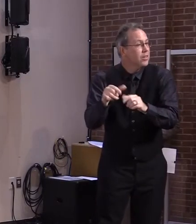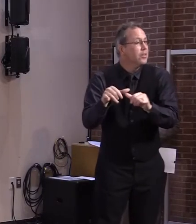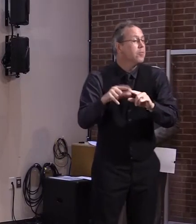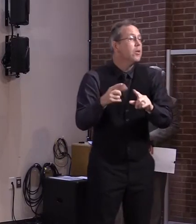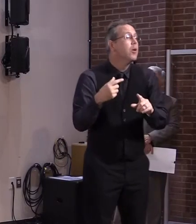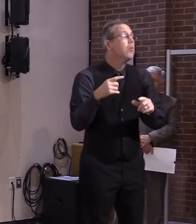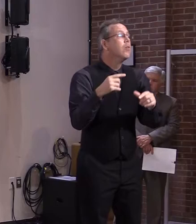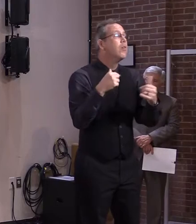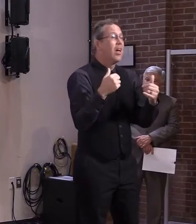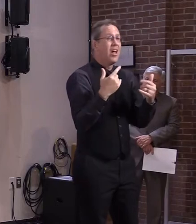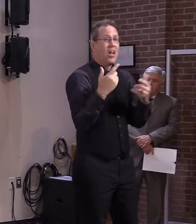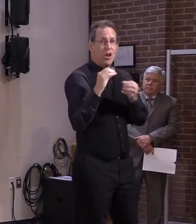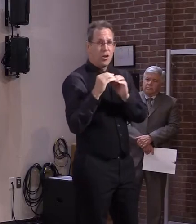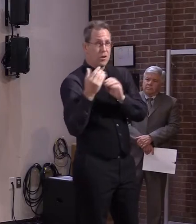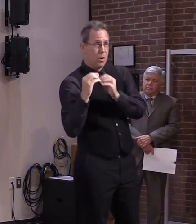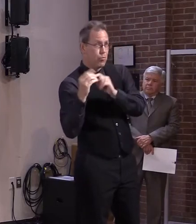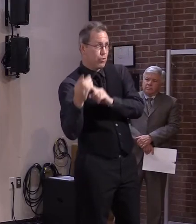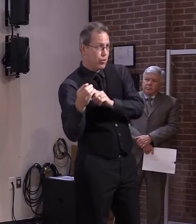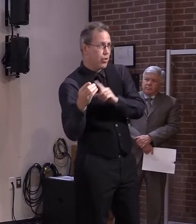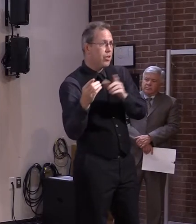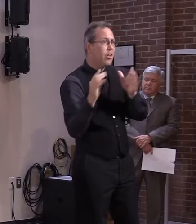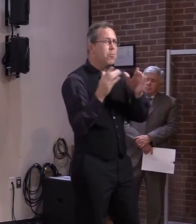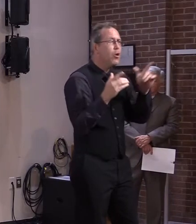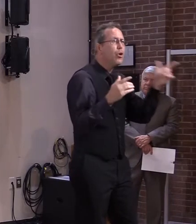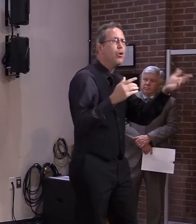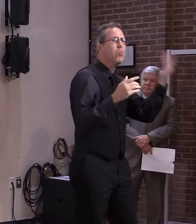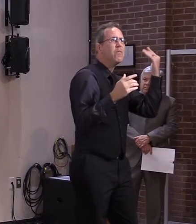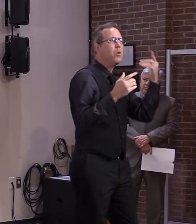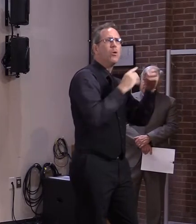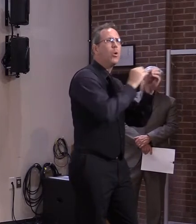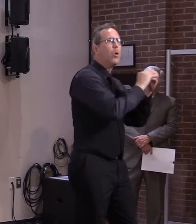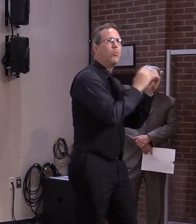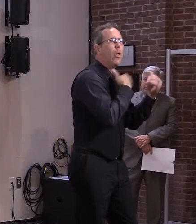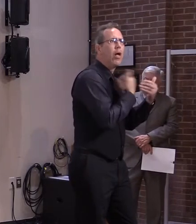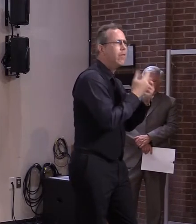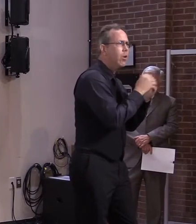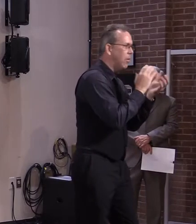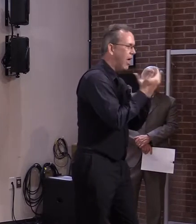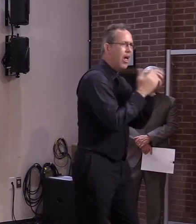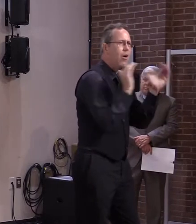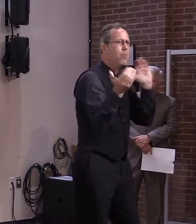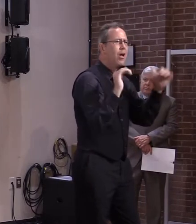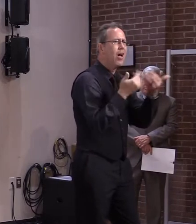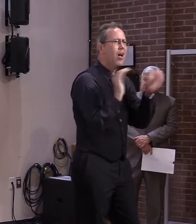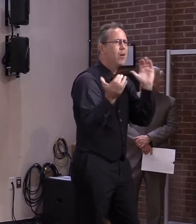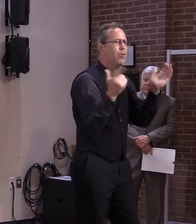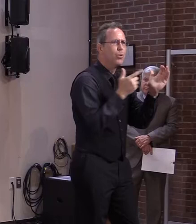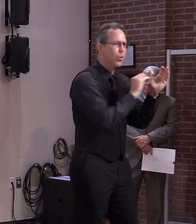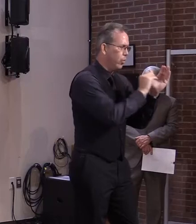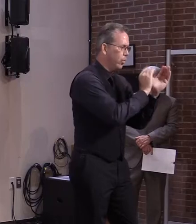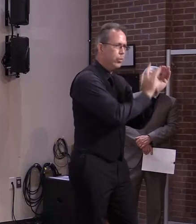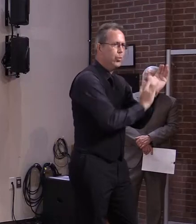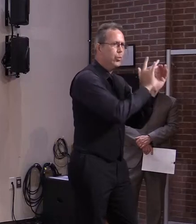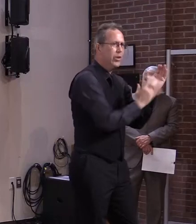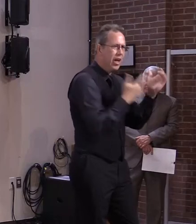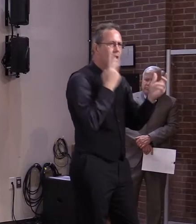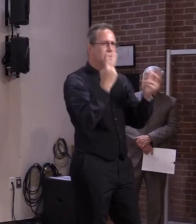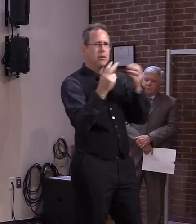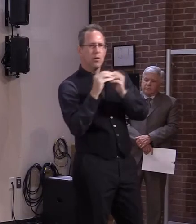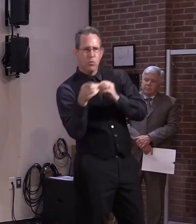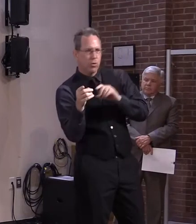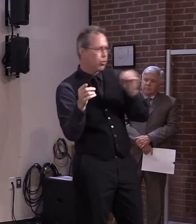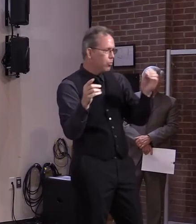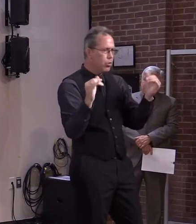we had the protection of vaccines. After we present the long-term care data, we'll present other